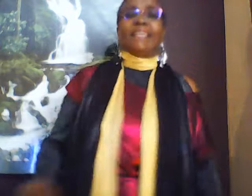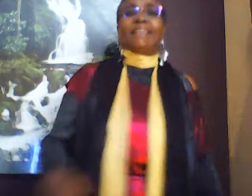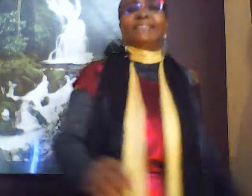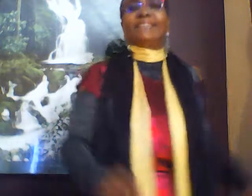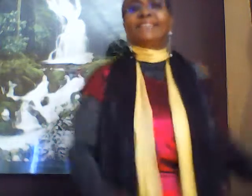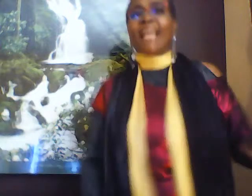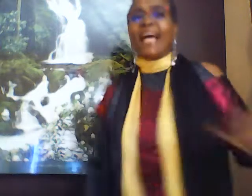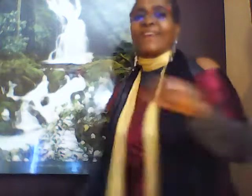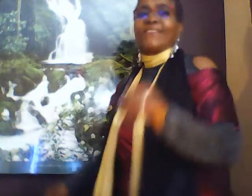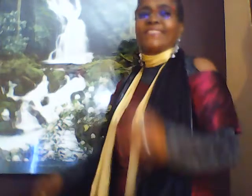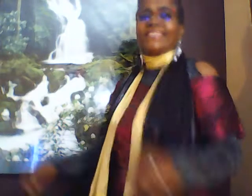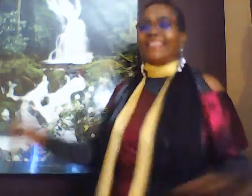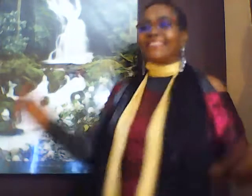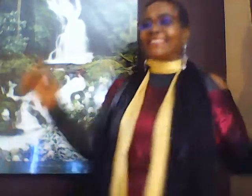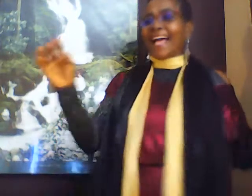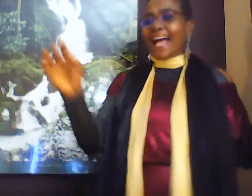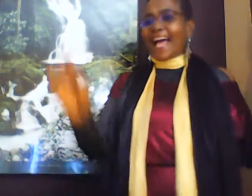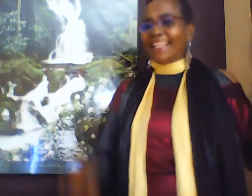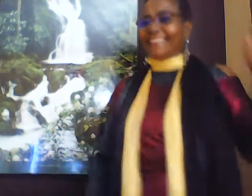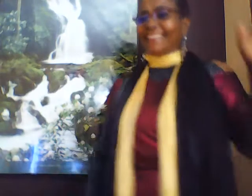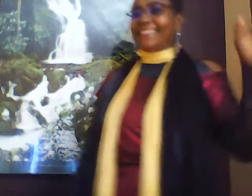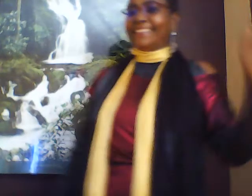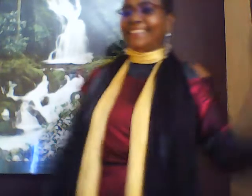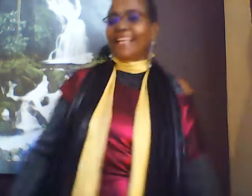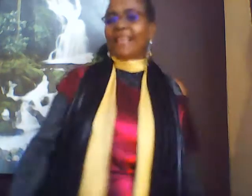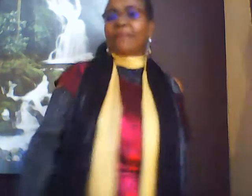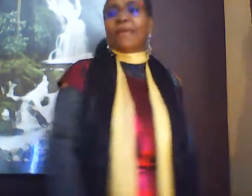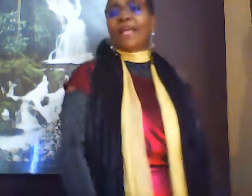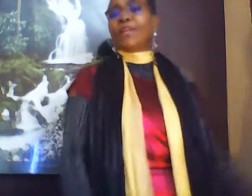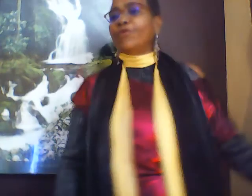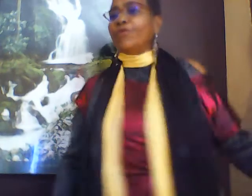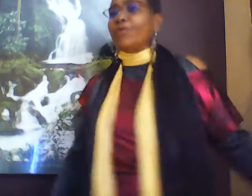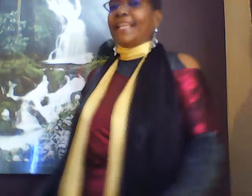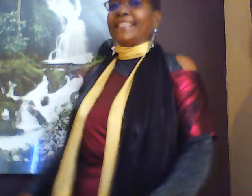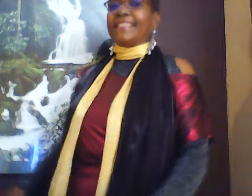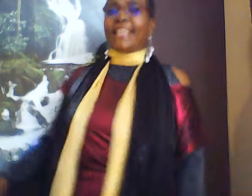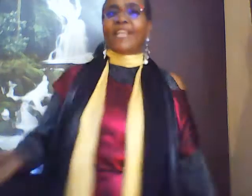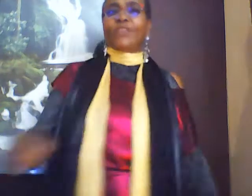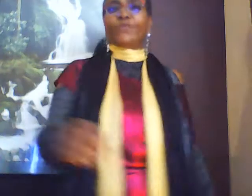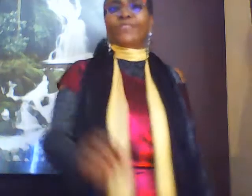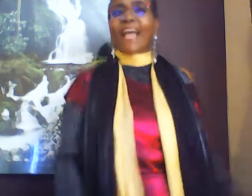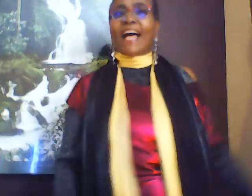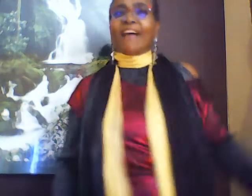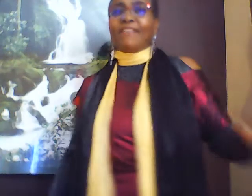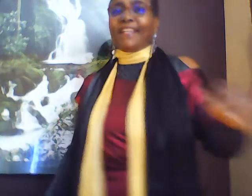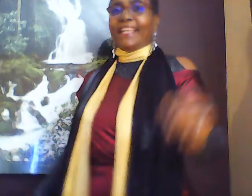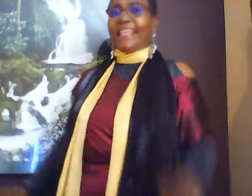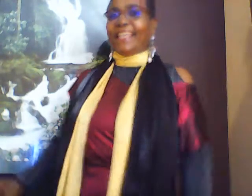solide. Nous pas content ça, mais nous blessés, nous